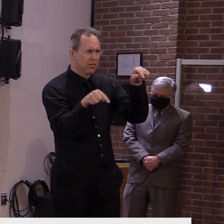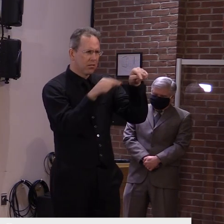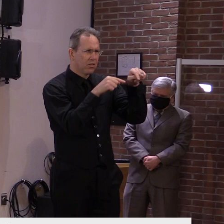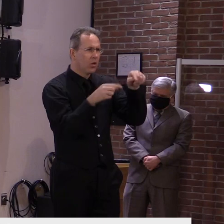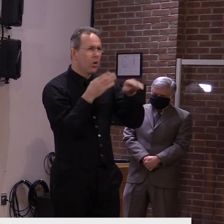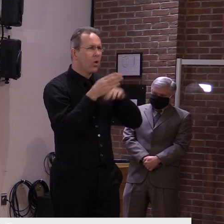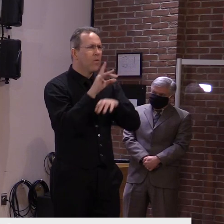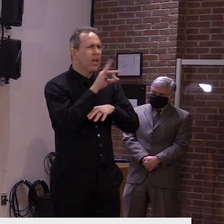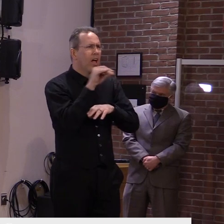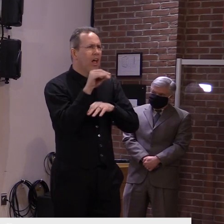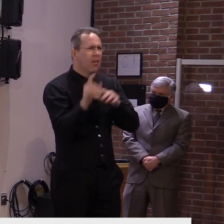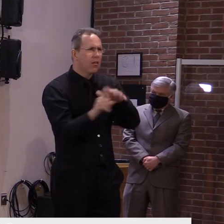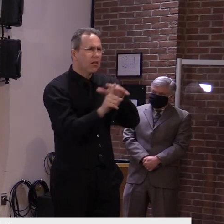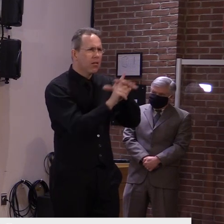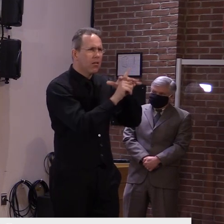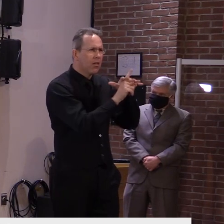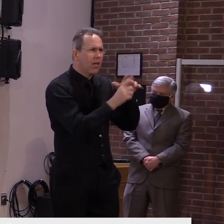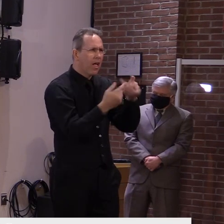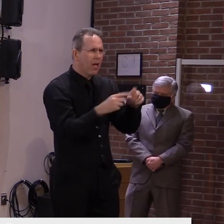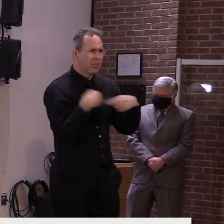people.